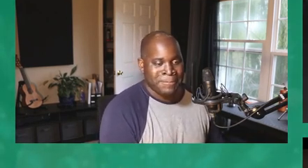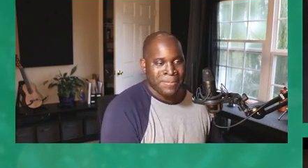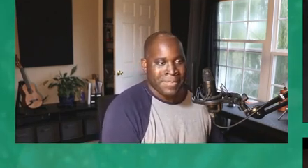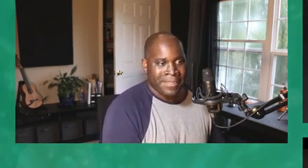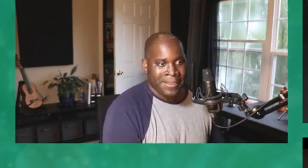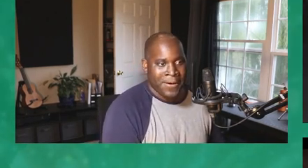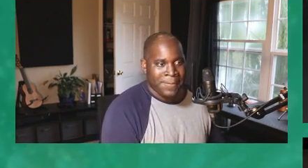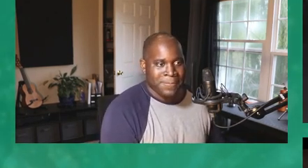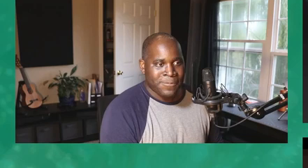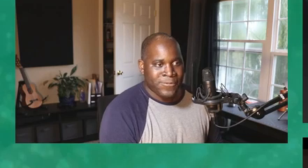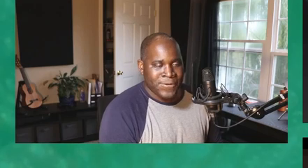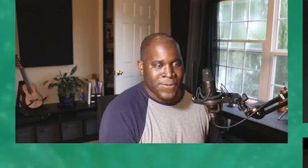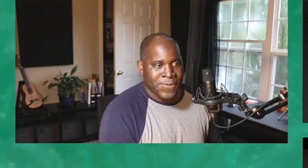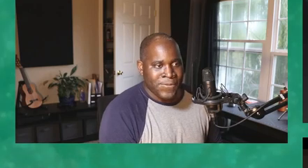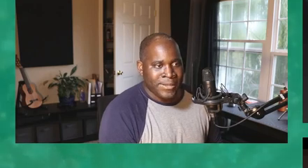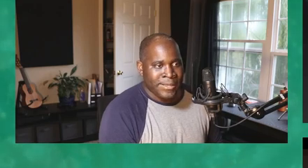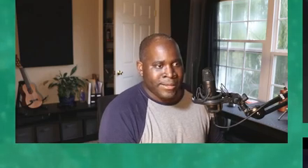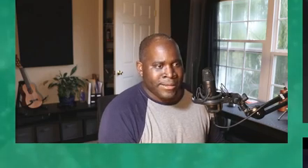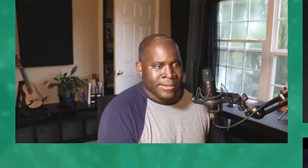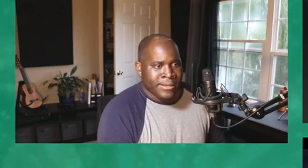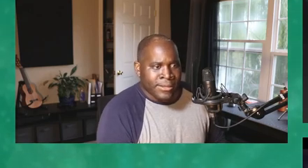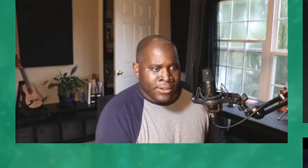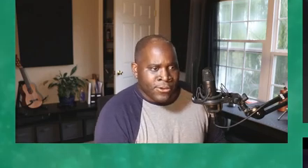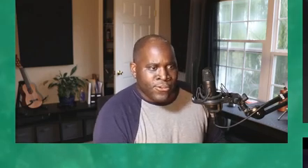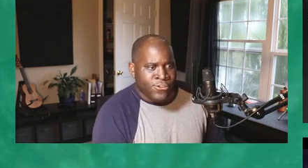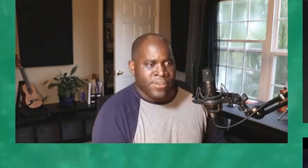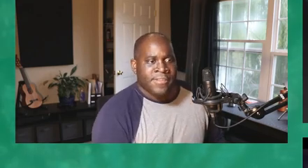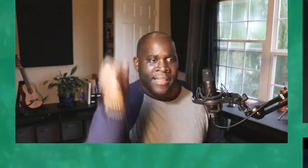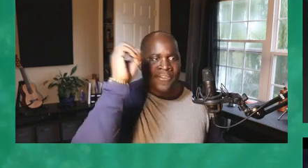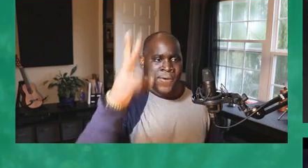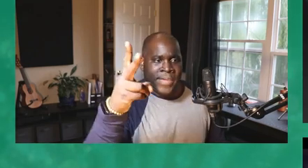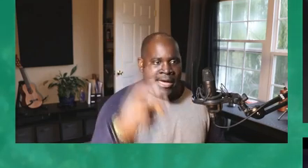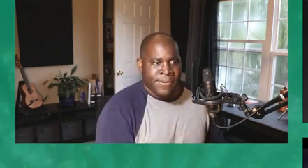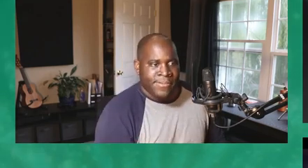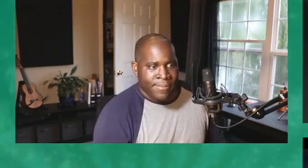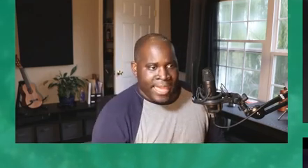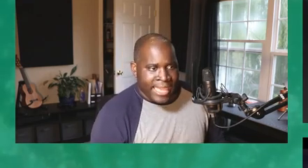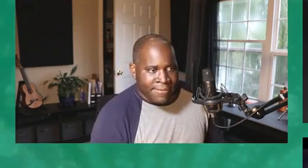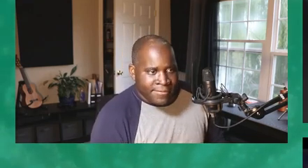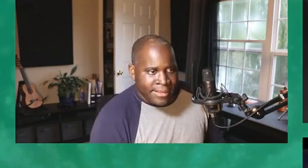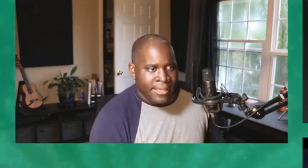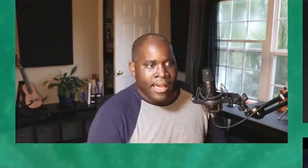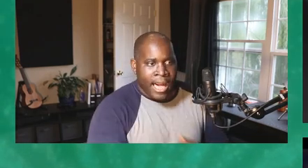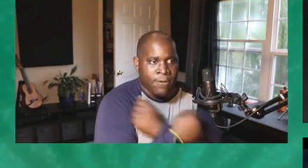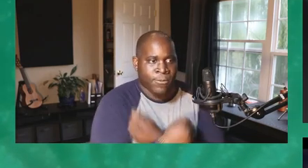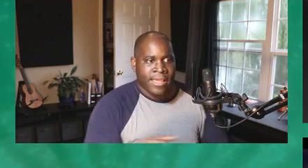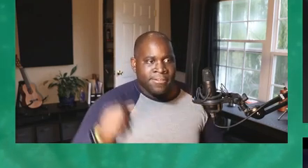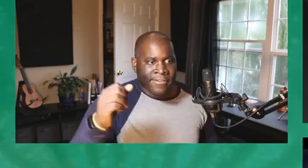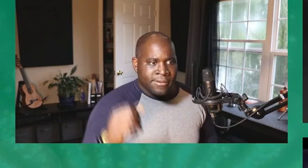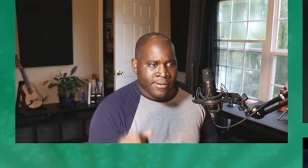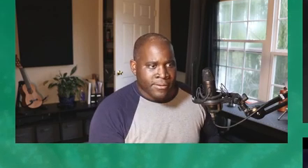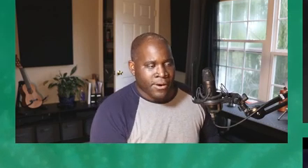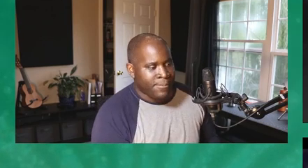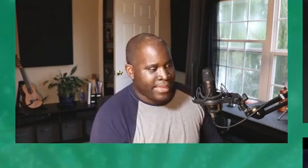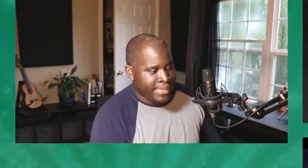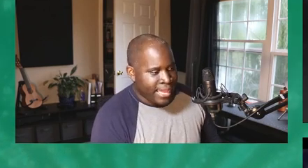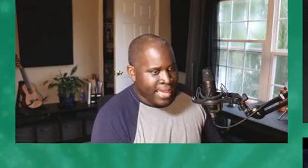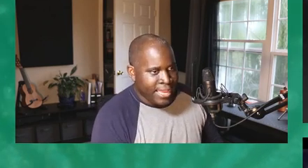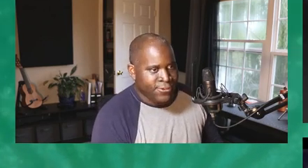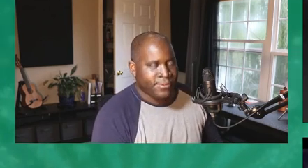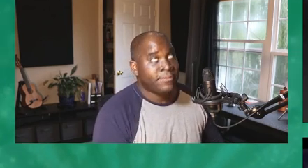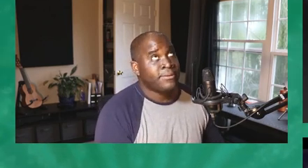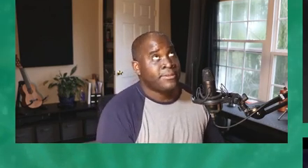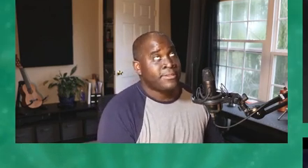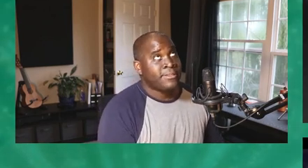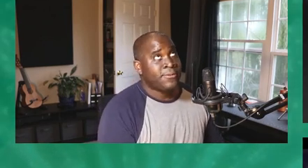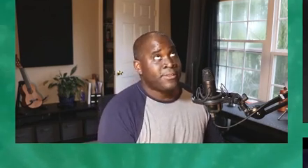call it. All right, so it'll be okay. She signs okay. We once see the back I rest half a bit, of it. I can rest. Make it back by myself. Oh my